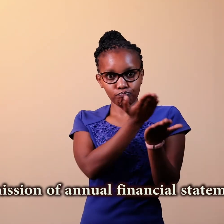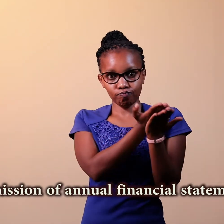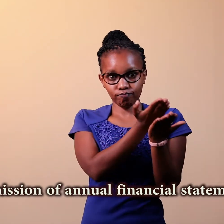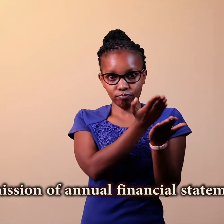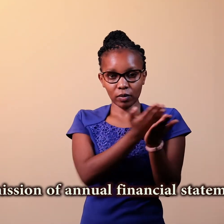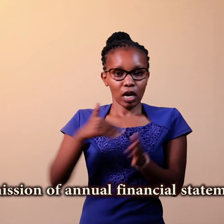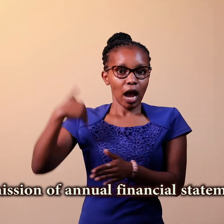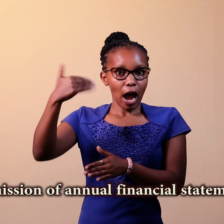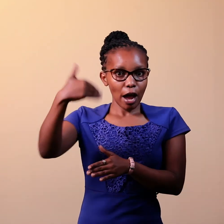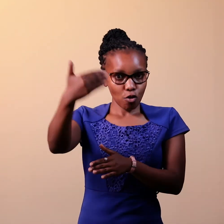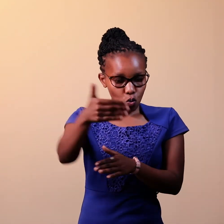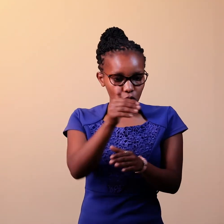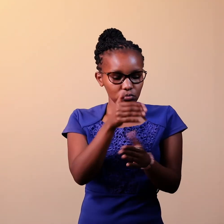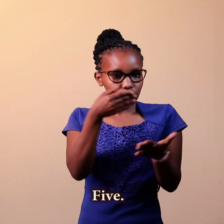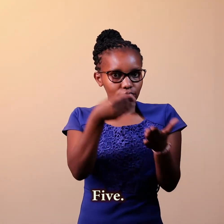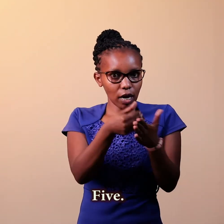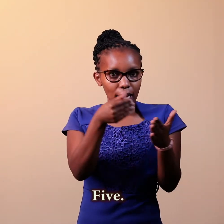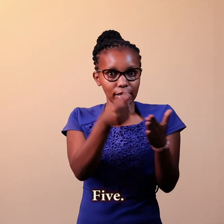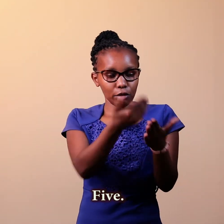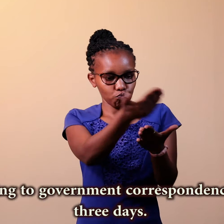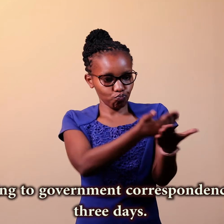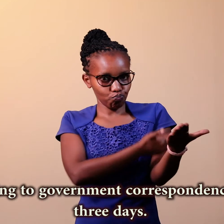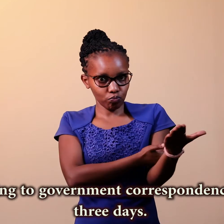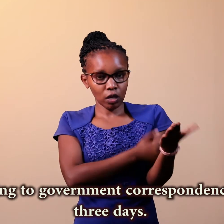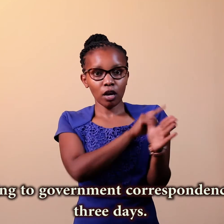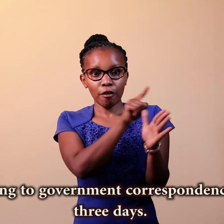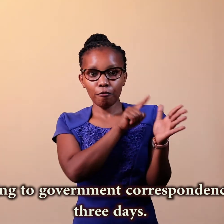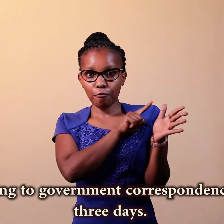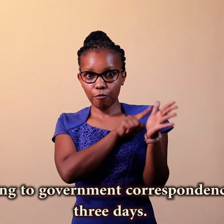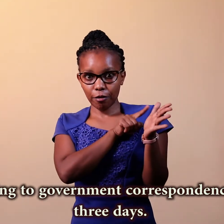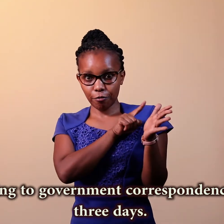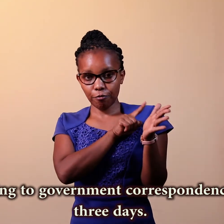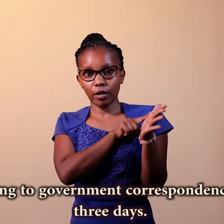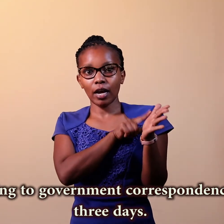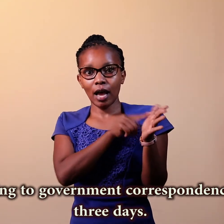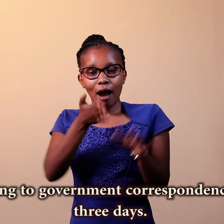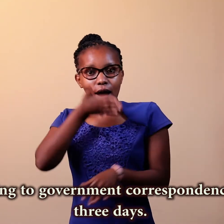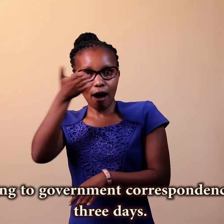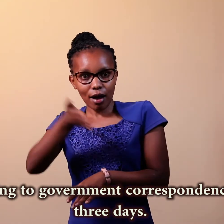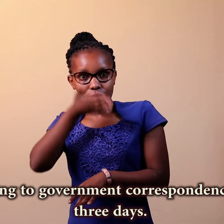statements. Five, responding to government correspondence within three days.